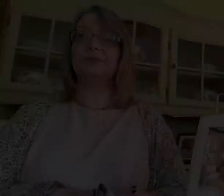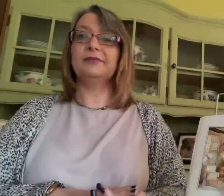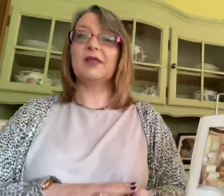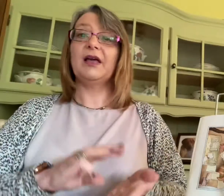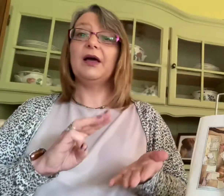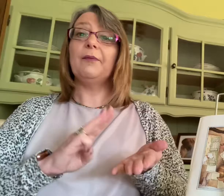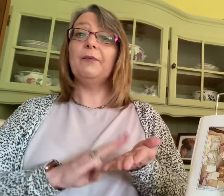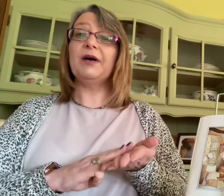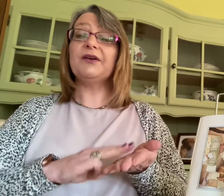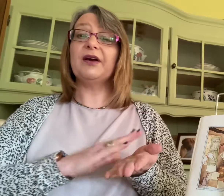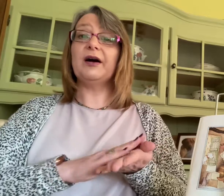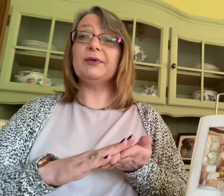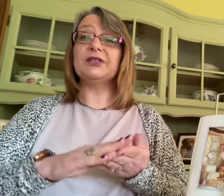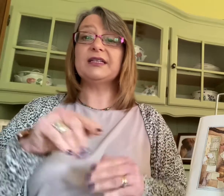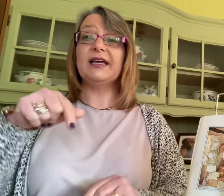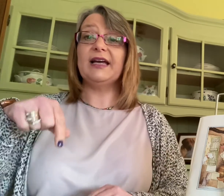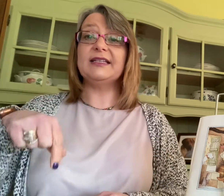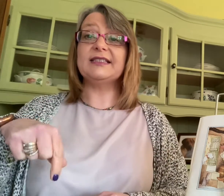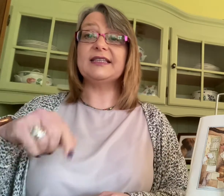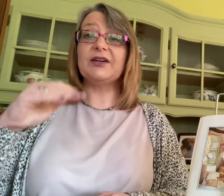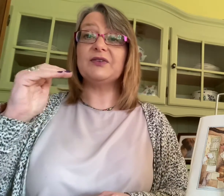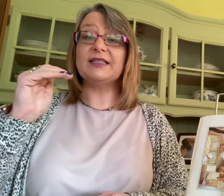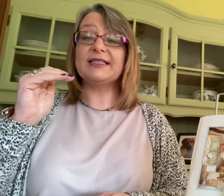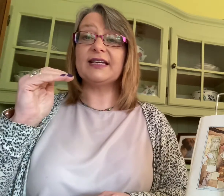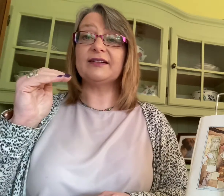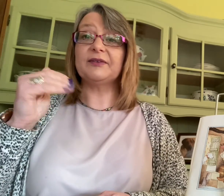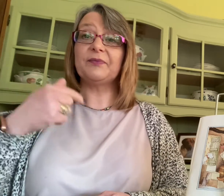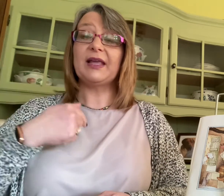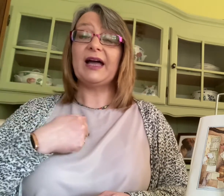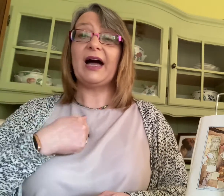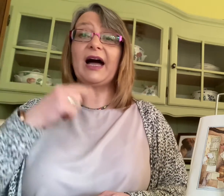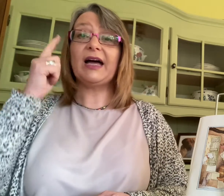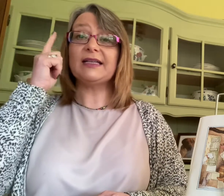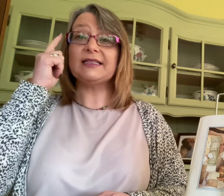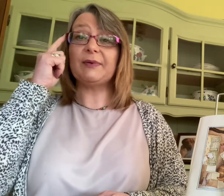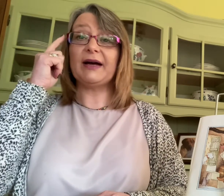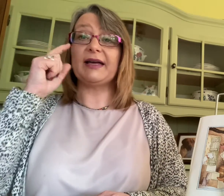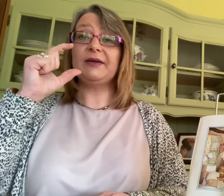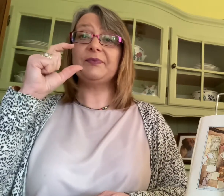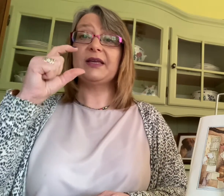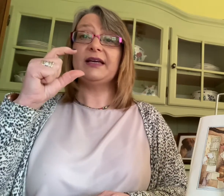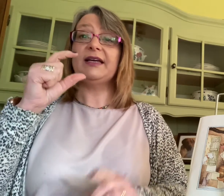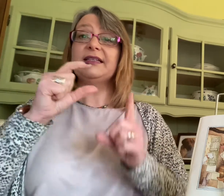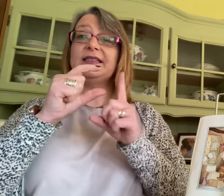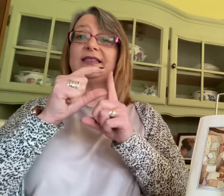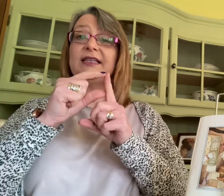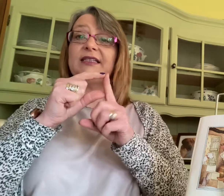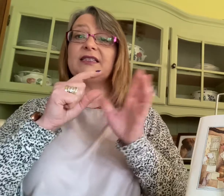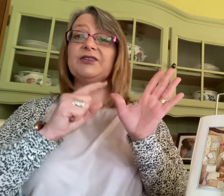Mother Hubbard is down the cellar. I spy Cinderella.